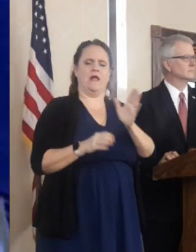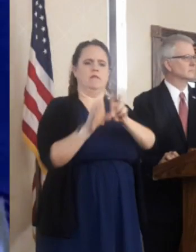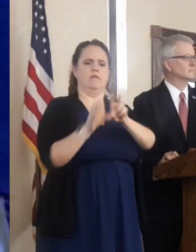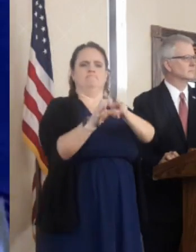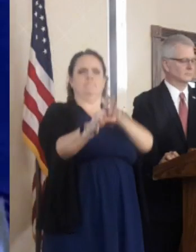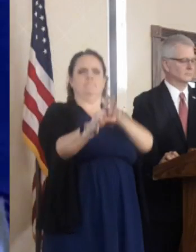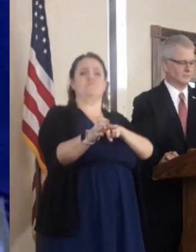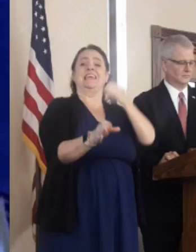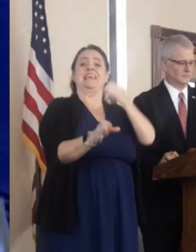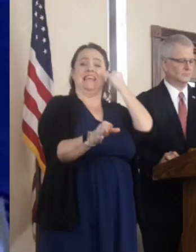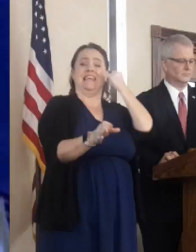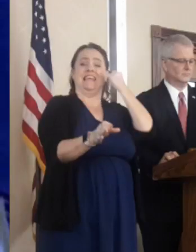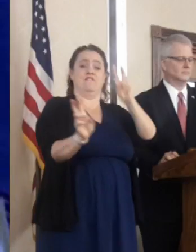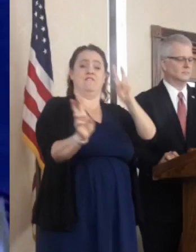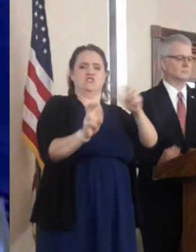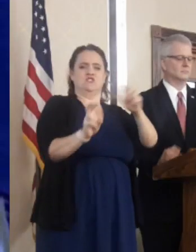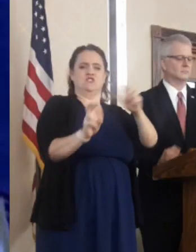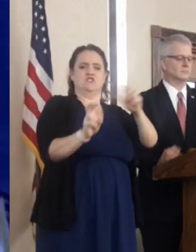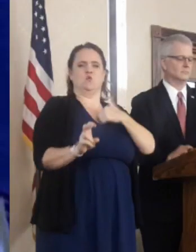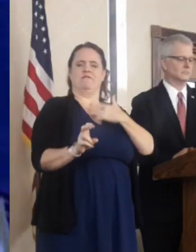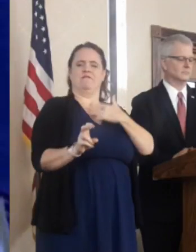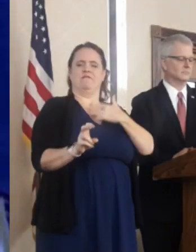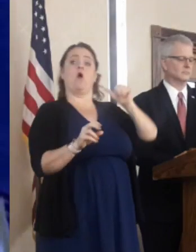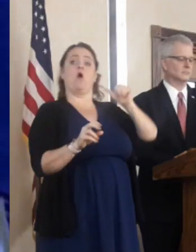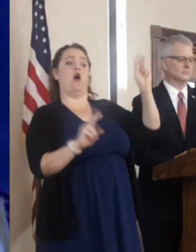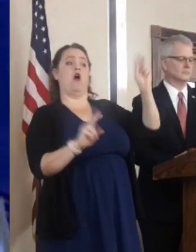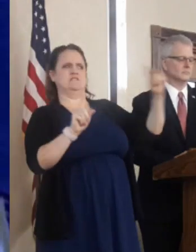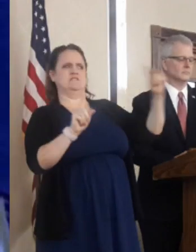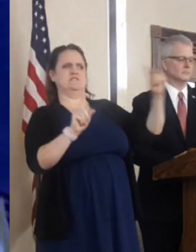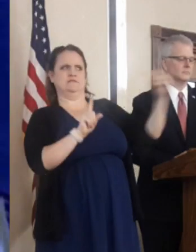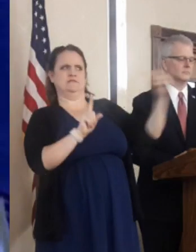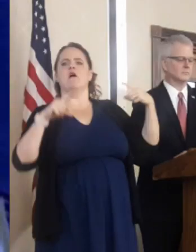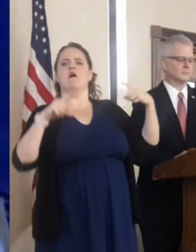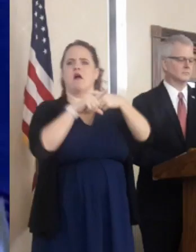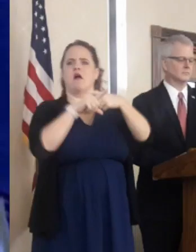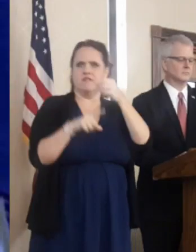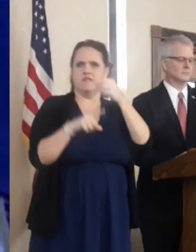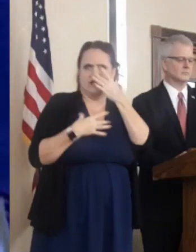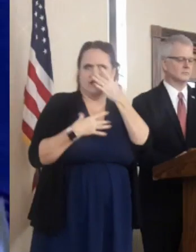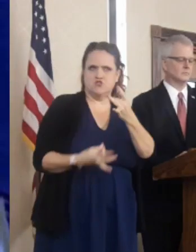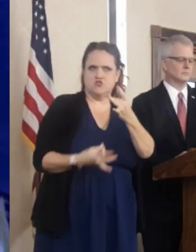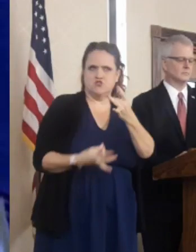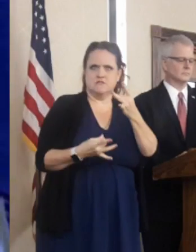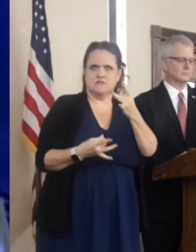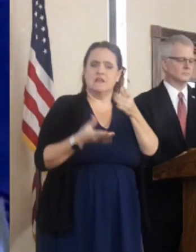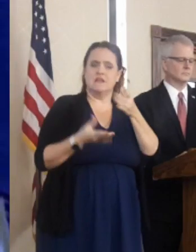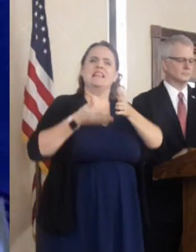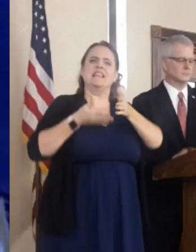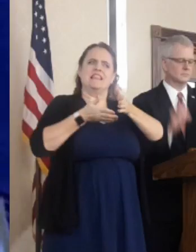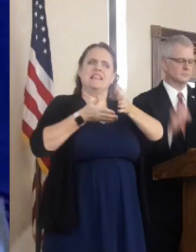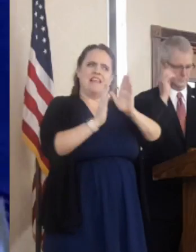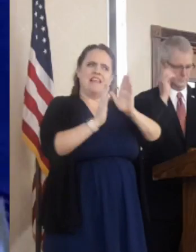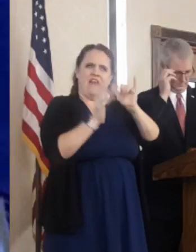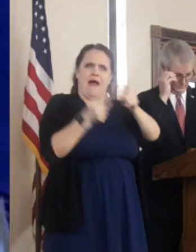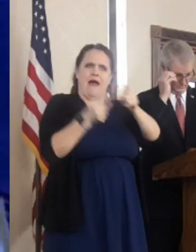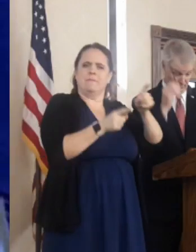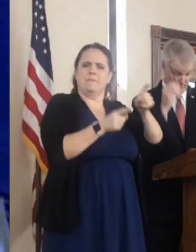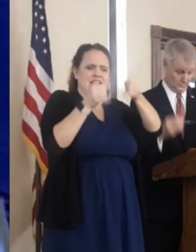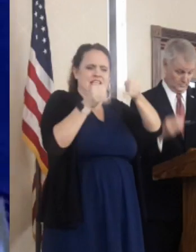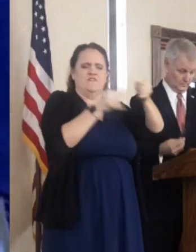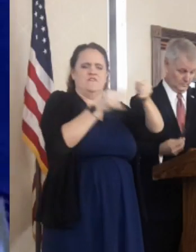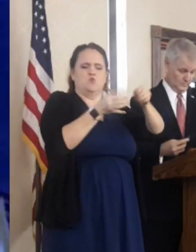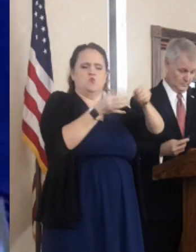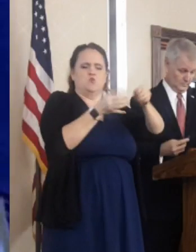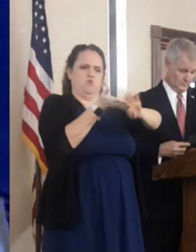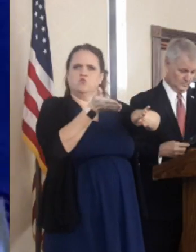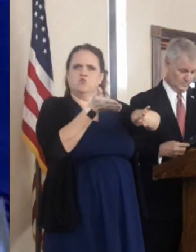we might think or others might think would be a conflict of interest, and leave that up to individual recusal of the members, rather than making